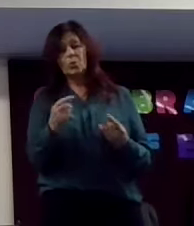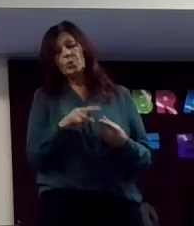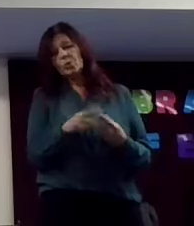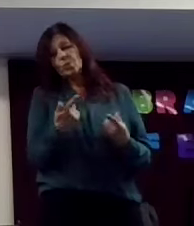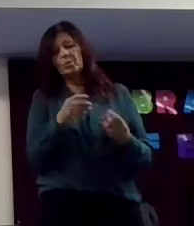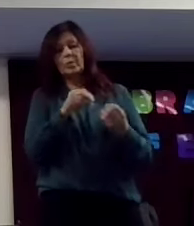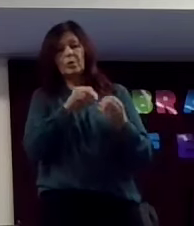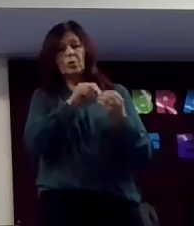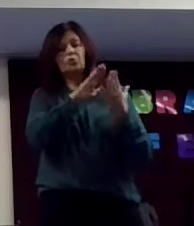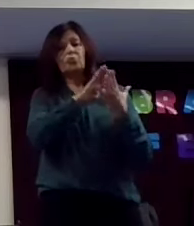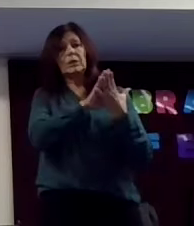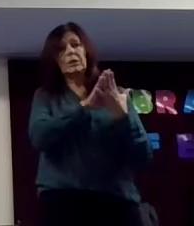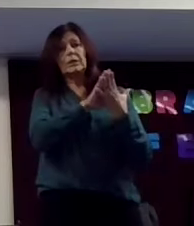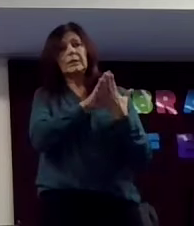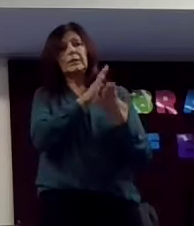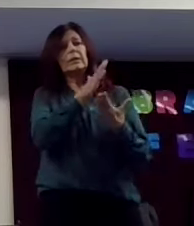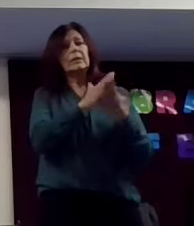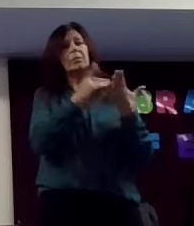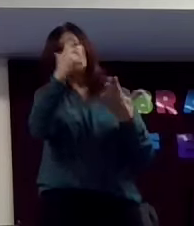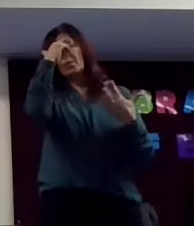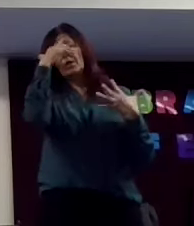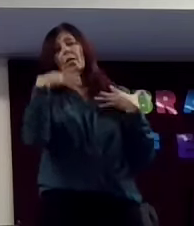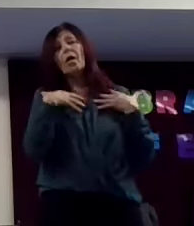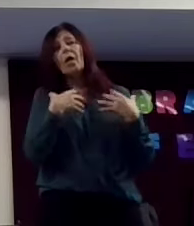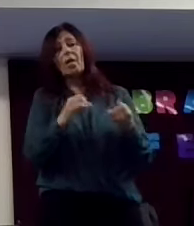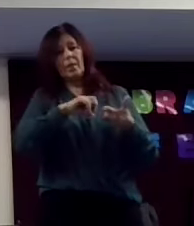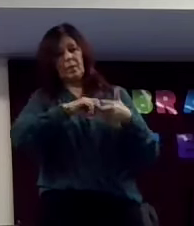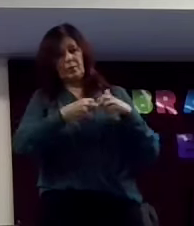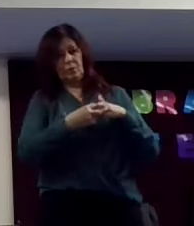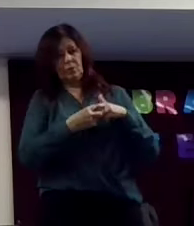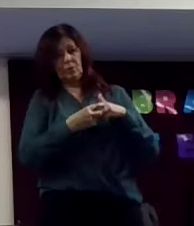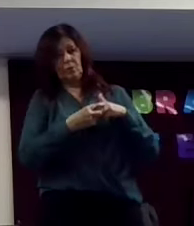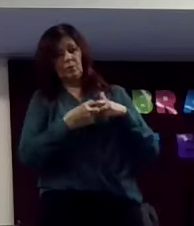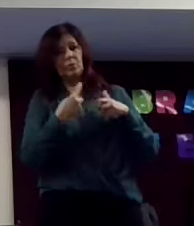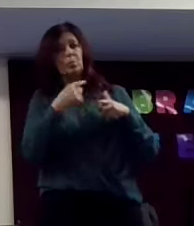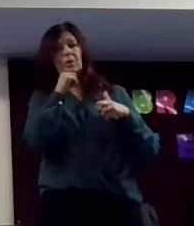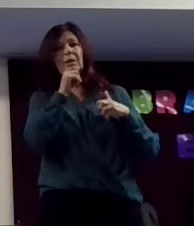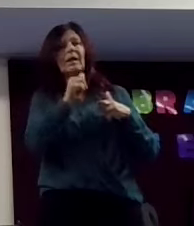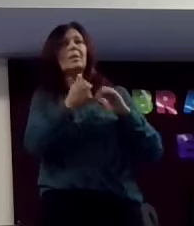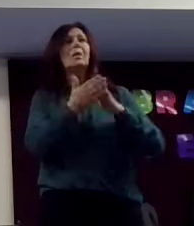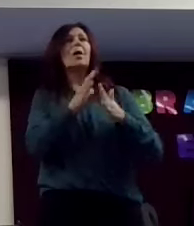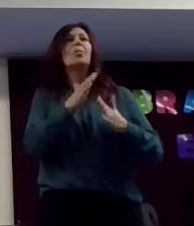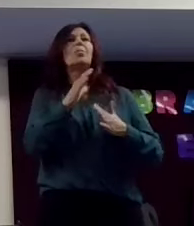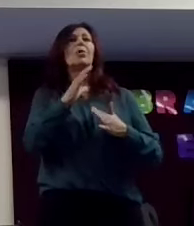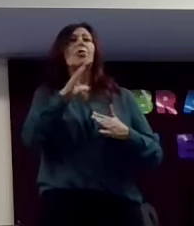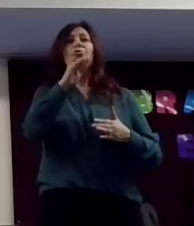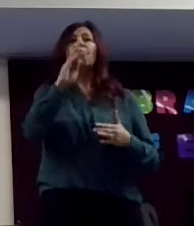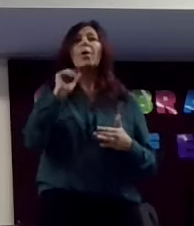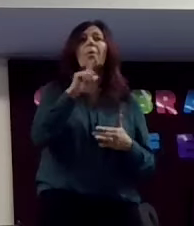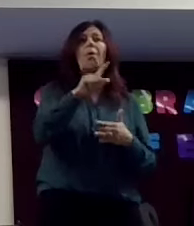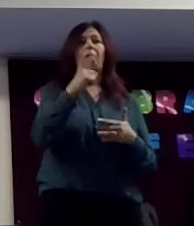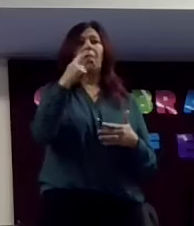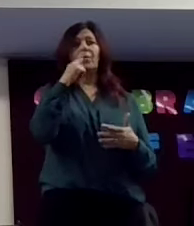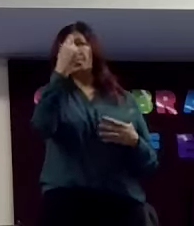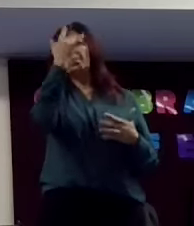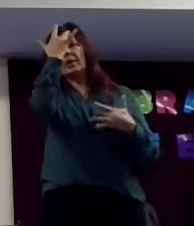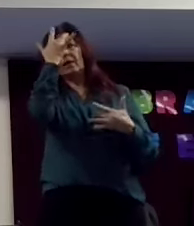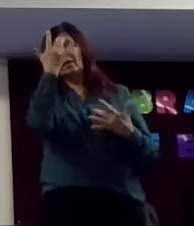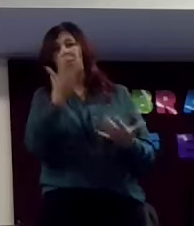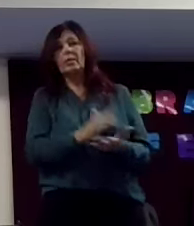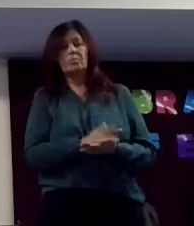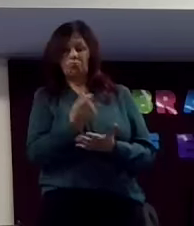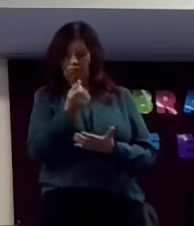guess, address some of the mental health issues that people deal with, so we're not criminalizing people's